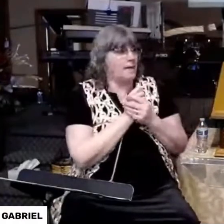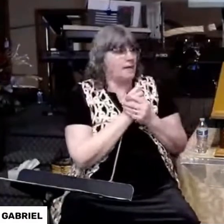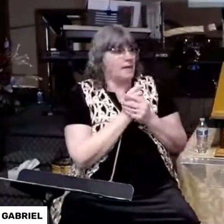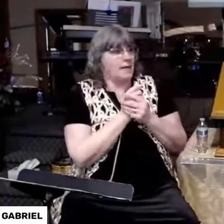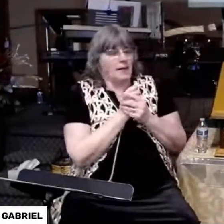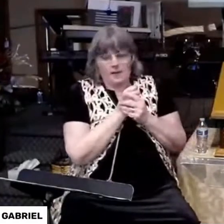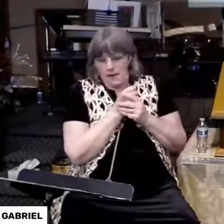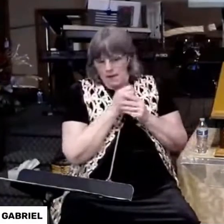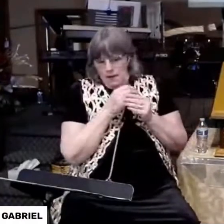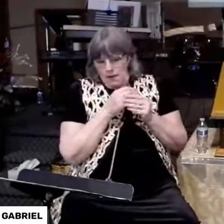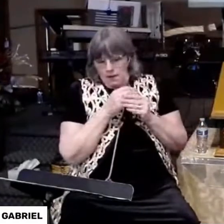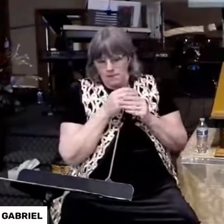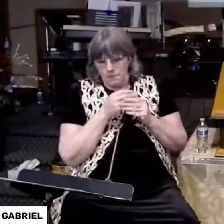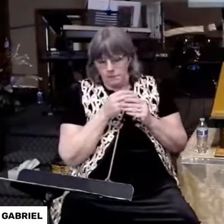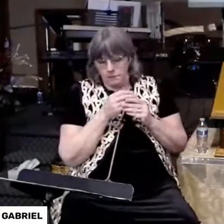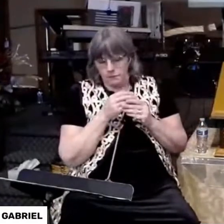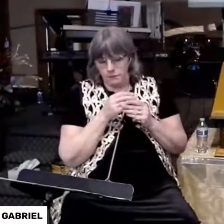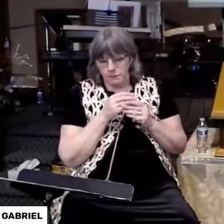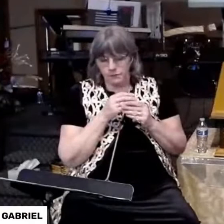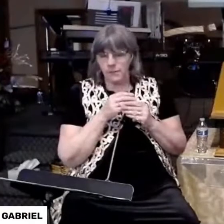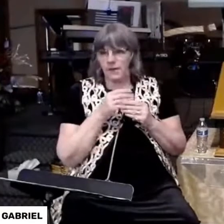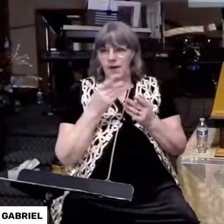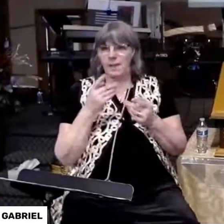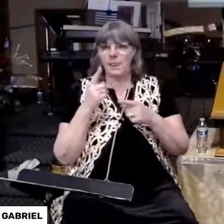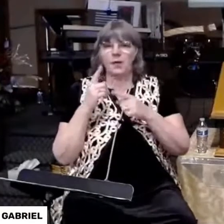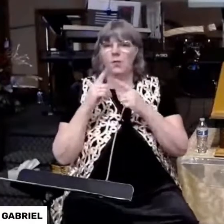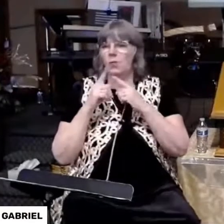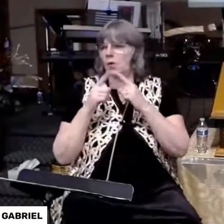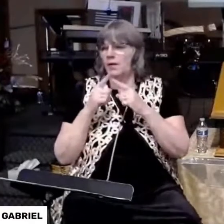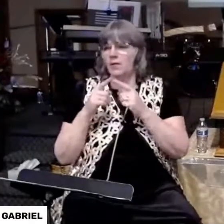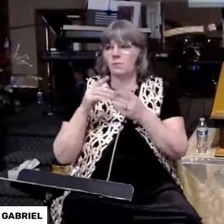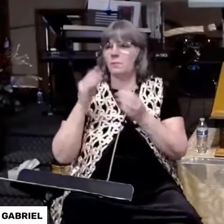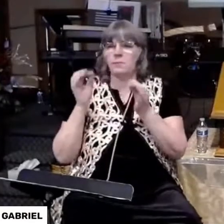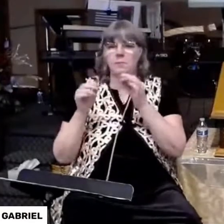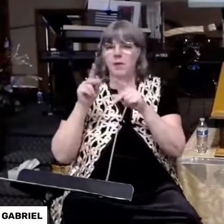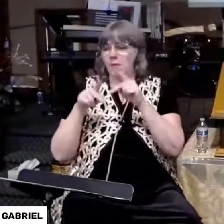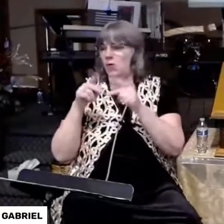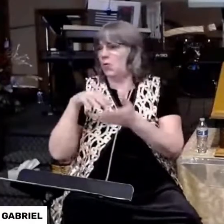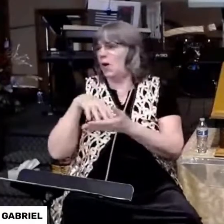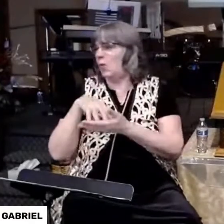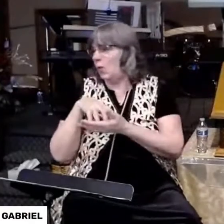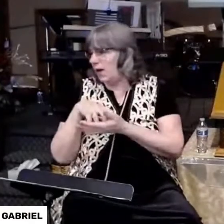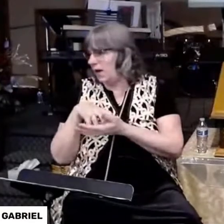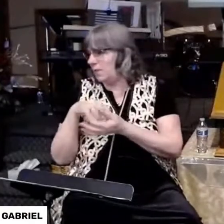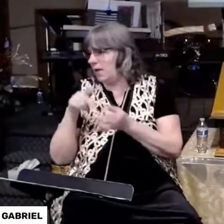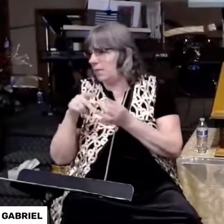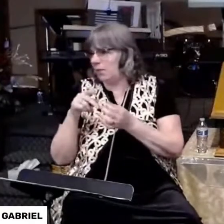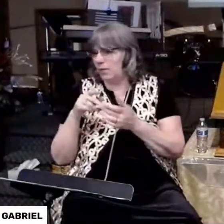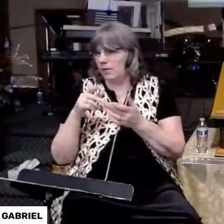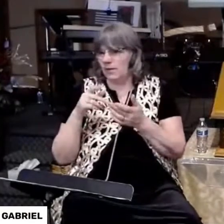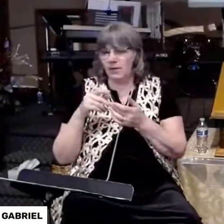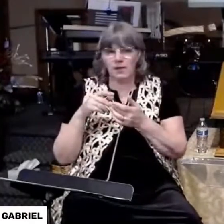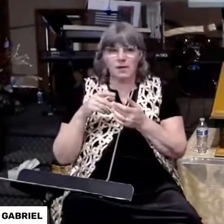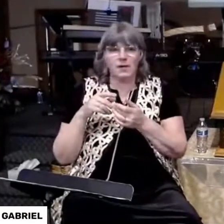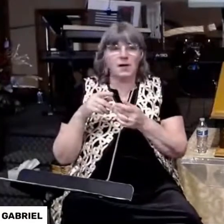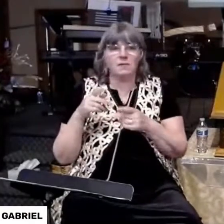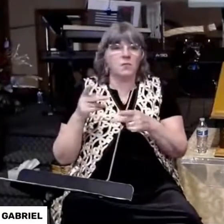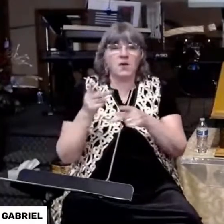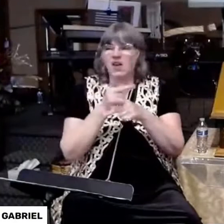Would the Torah address the vulnerable, whoever that might be, the vulnerable, the care of